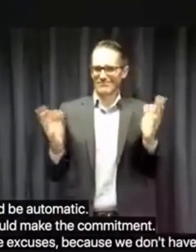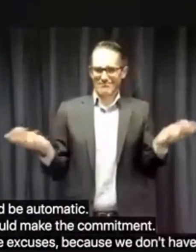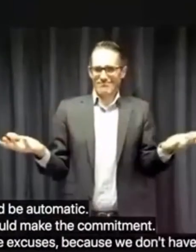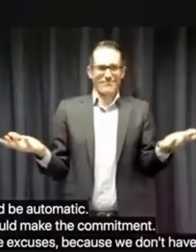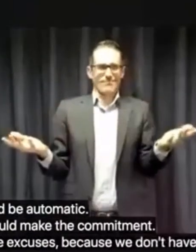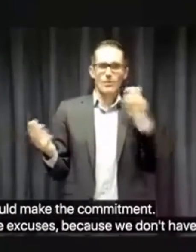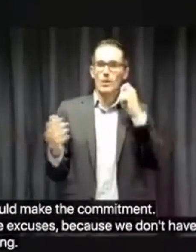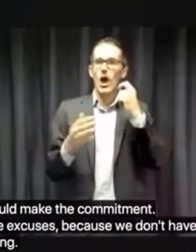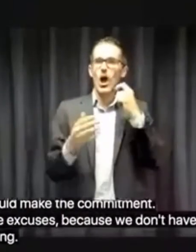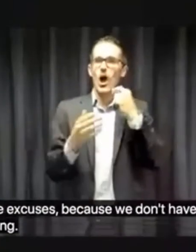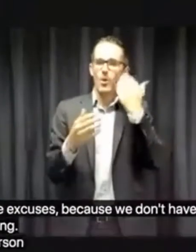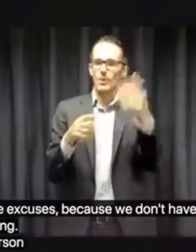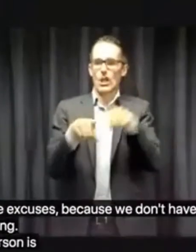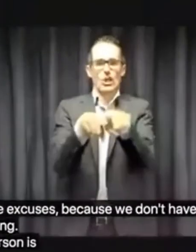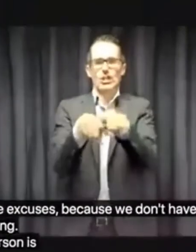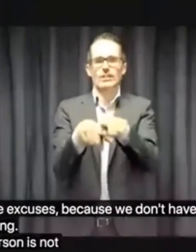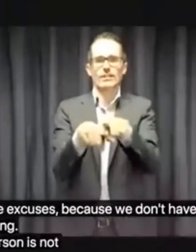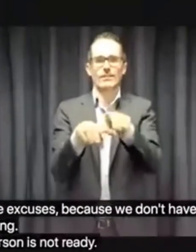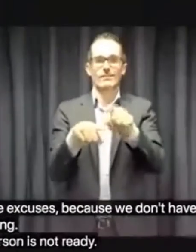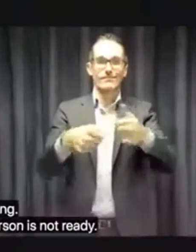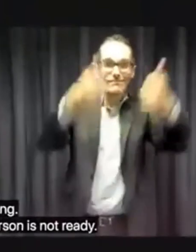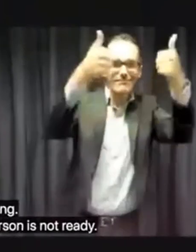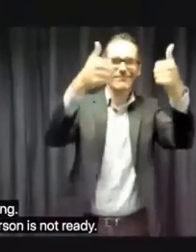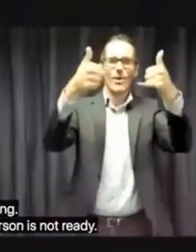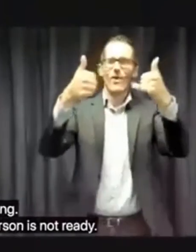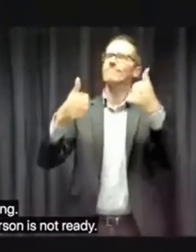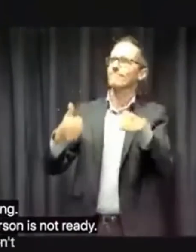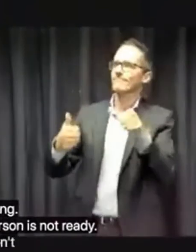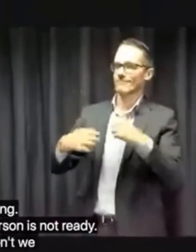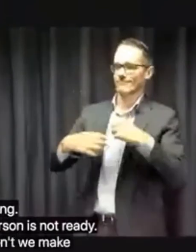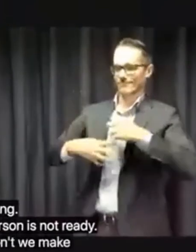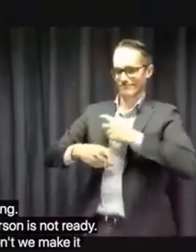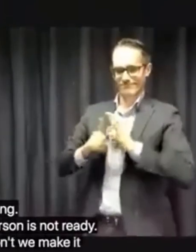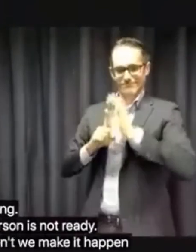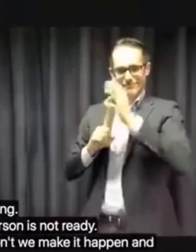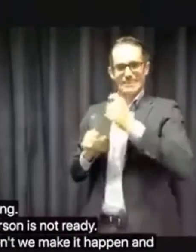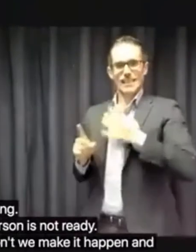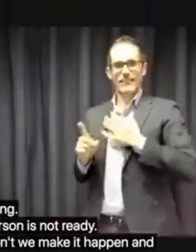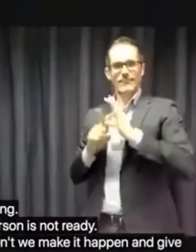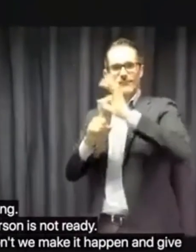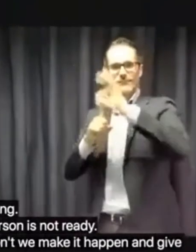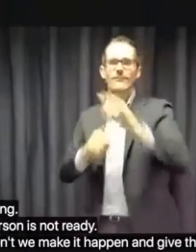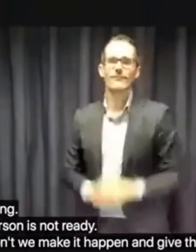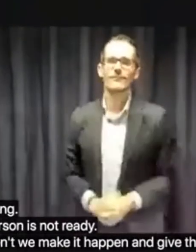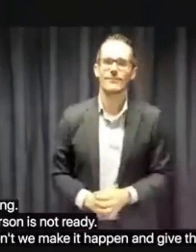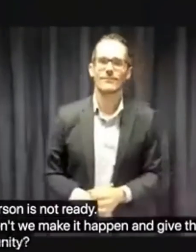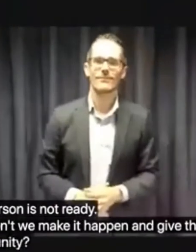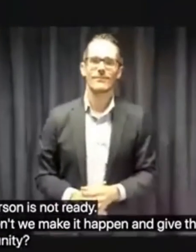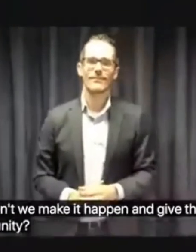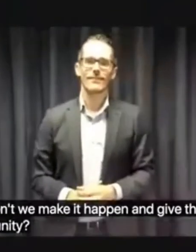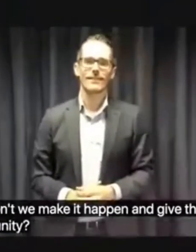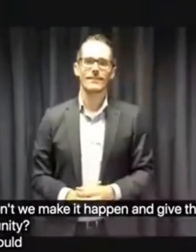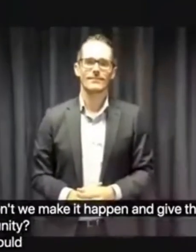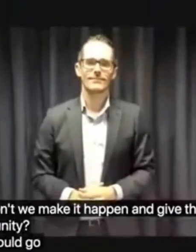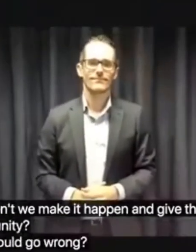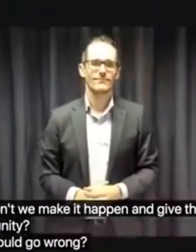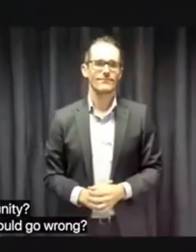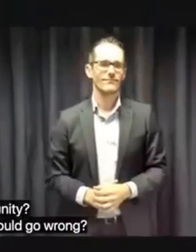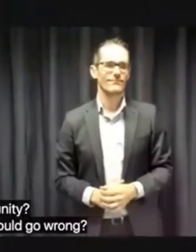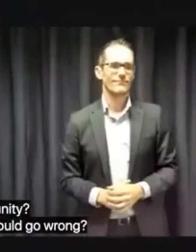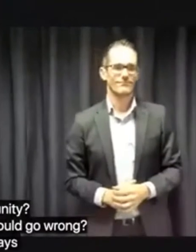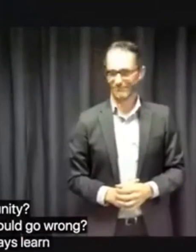the opportunity? What can go wrong? We'll always learn from our mistakes or successes, and the individual can develop and